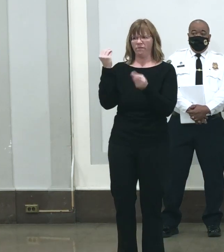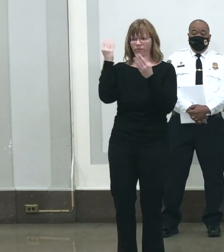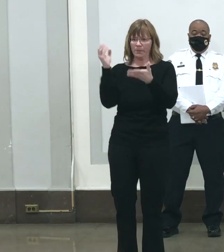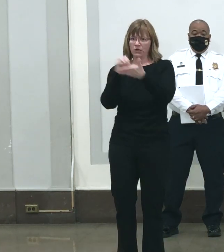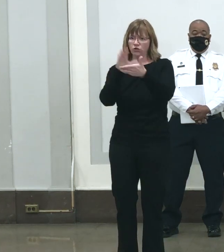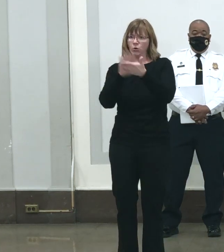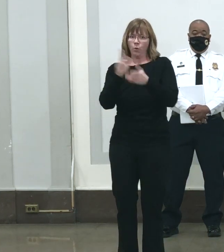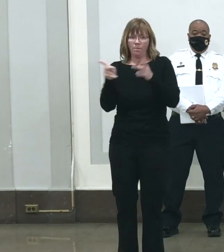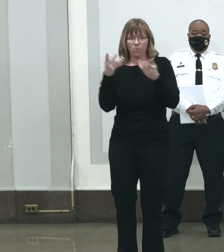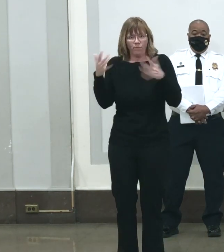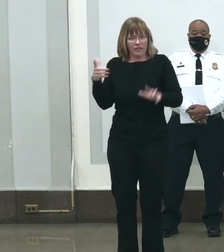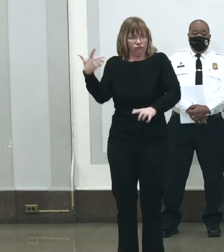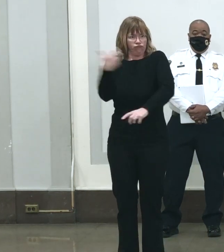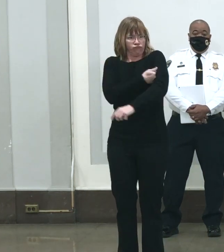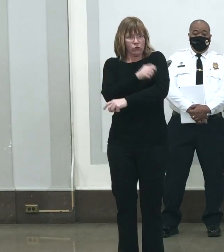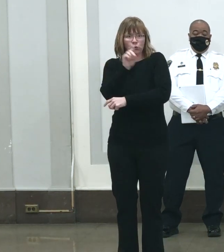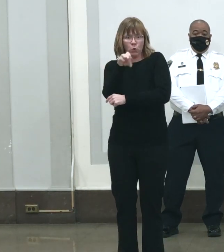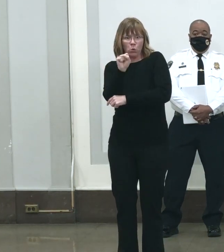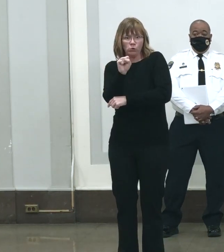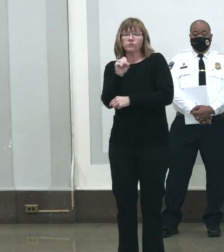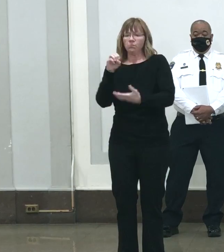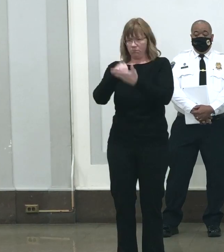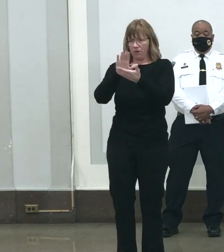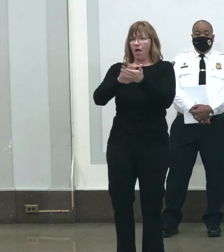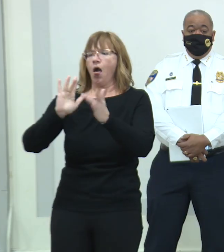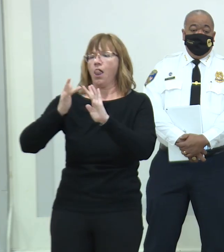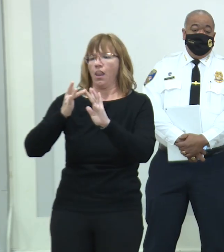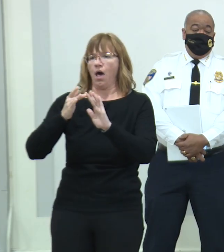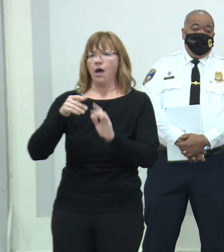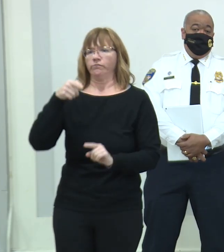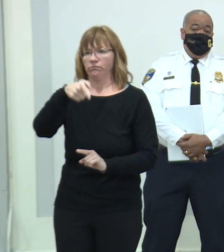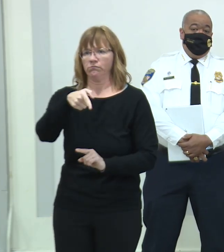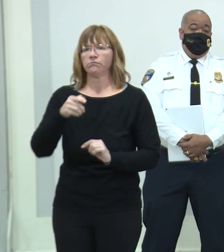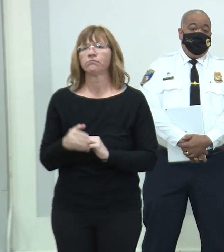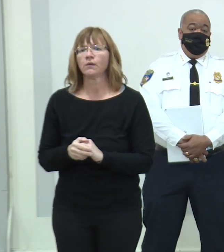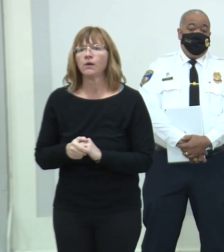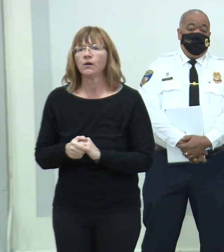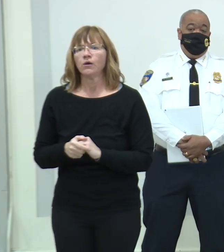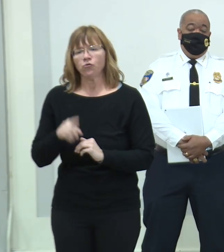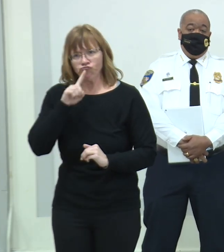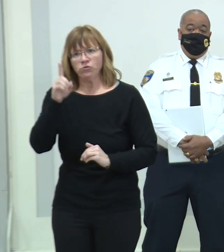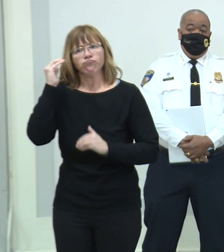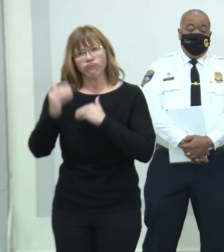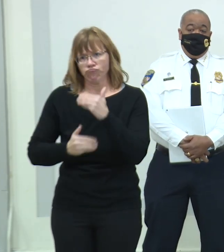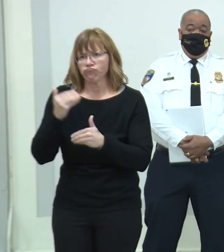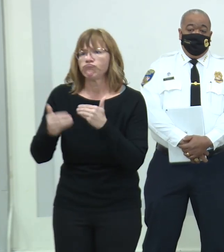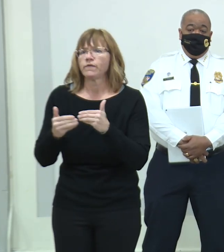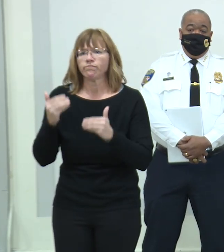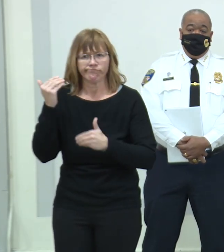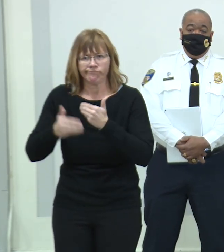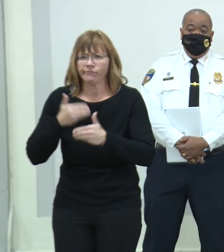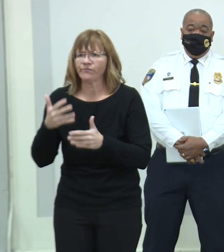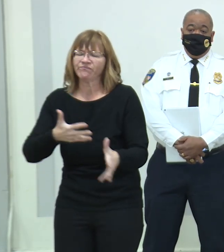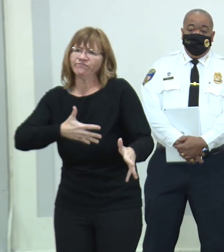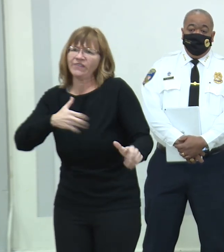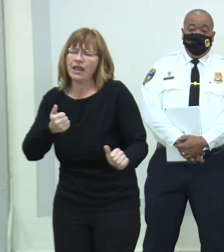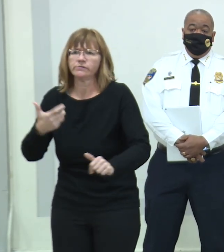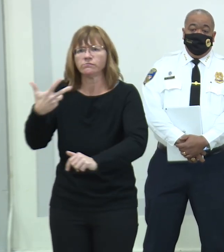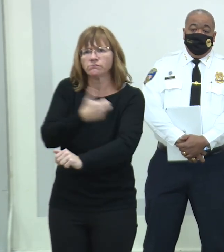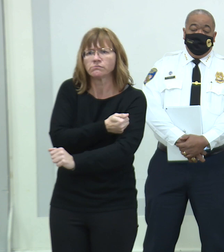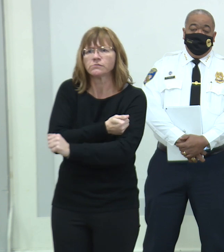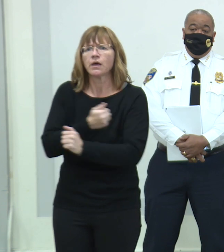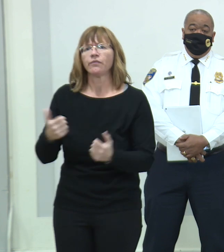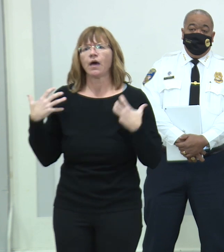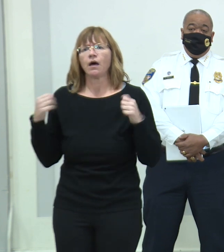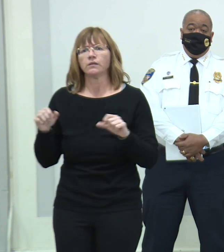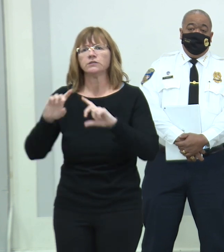in Baltimore City. In order to ensure equitable and rapid vaccination of Baltimore City residents, the Health Department is continuing